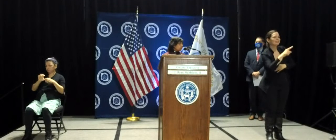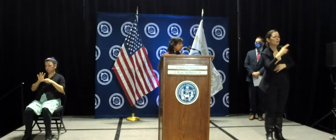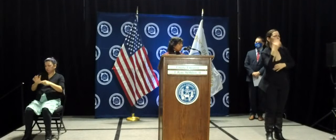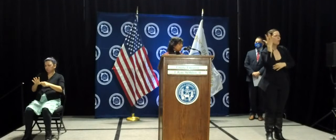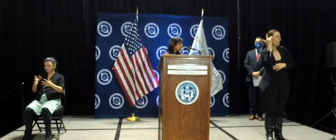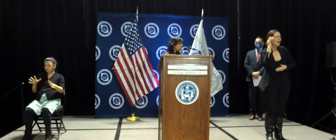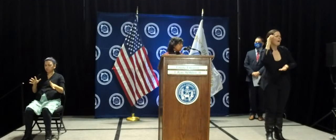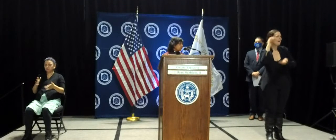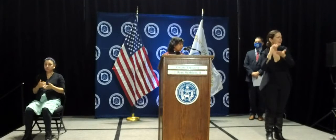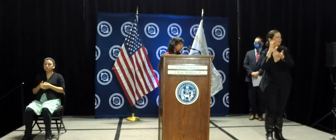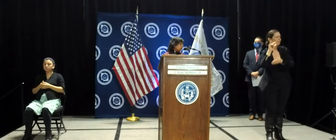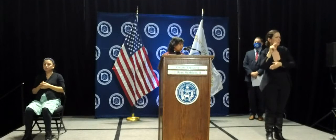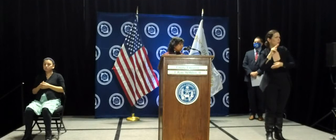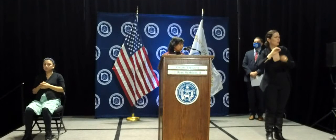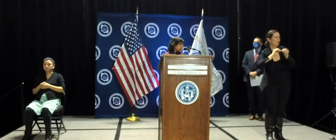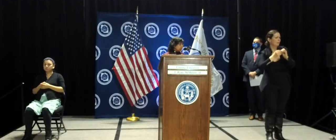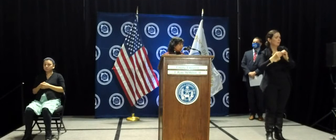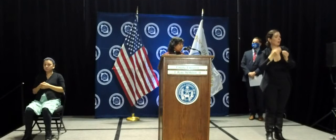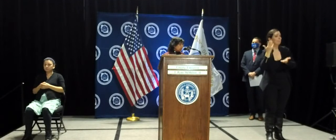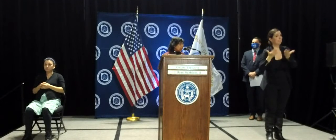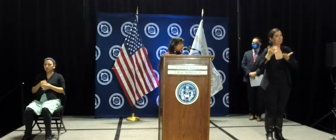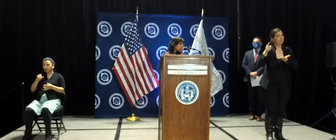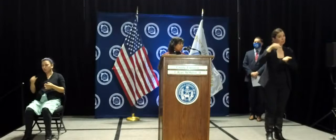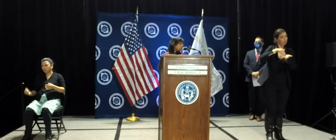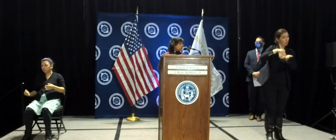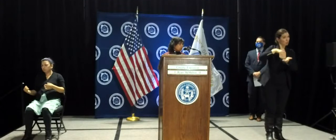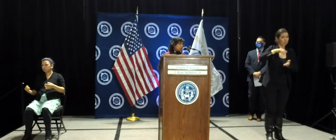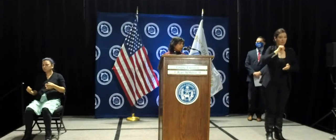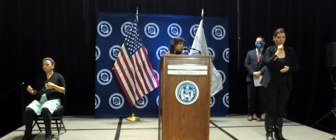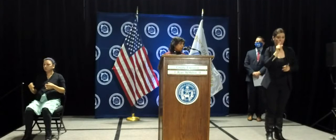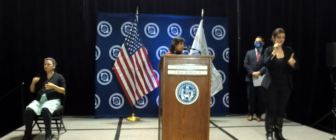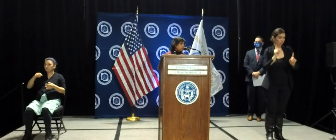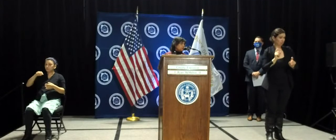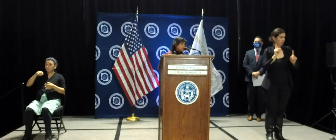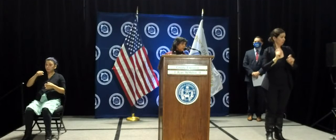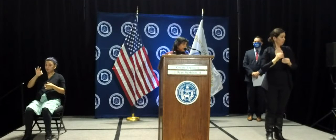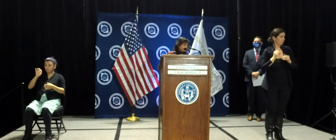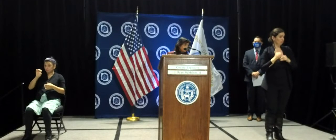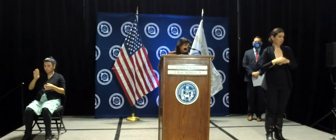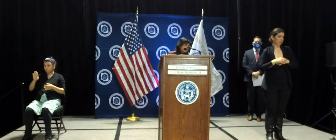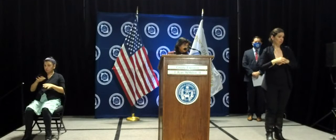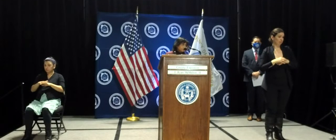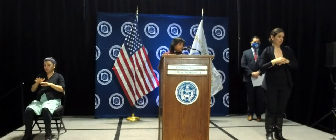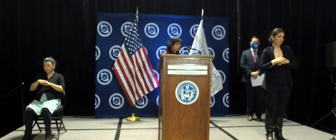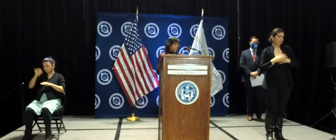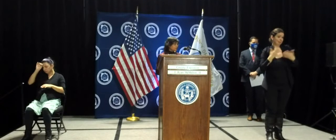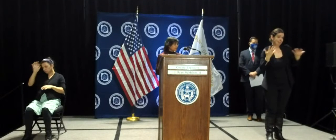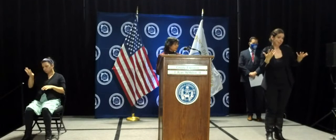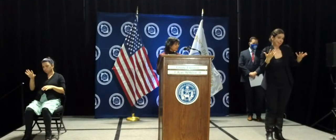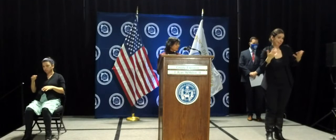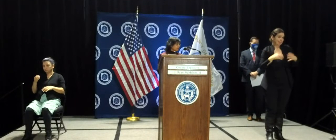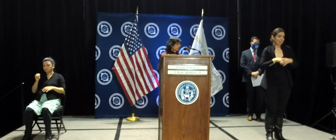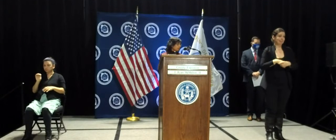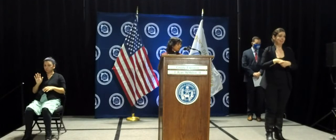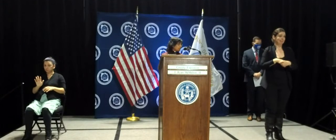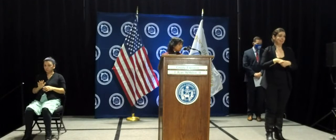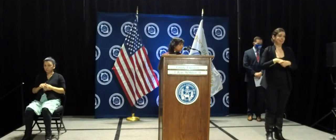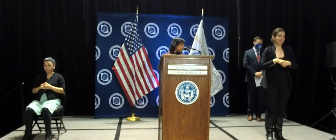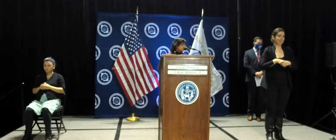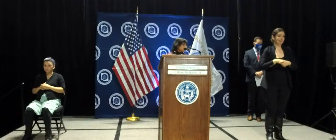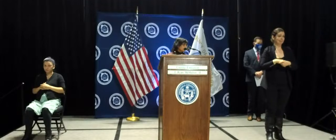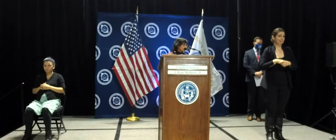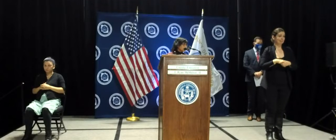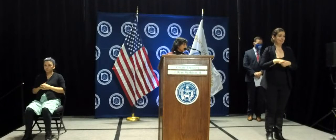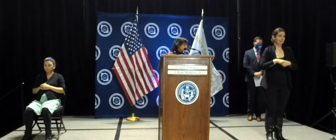more information at the end of the flu season. It is very important to remember that. Also, while you're there, you mentioned